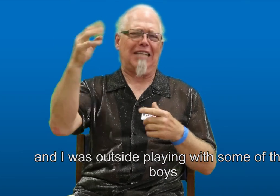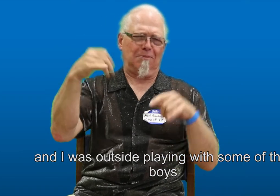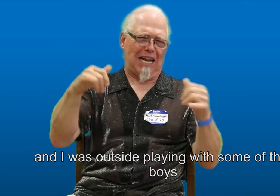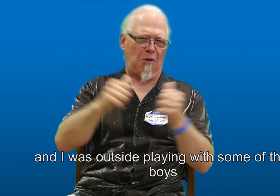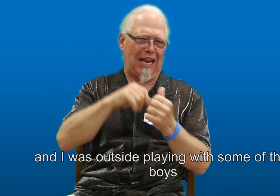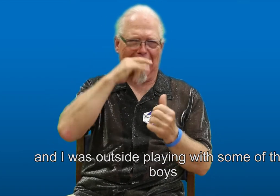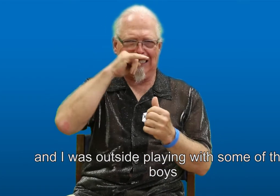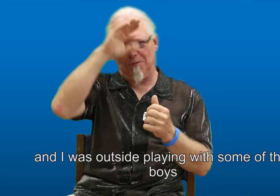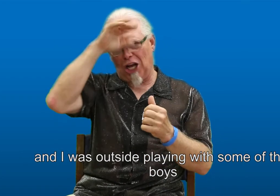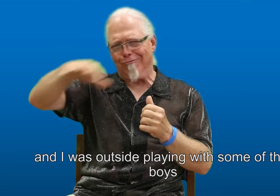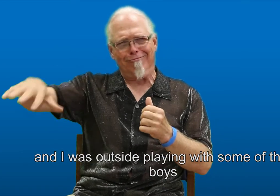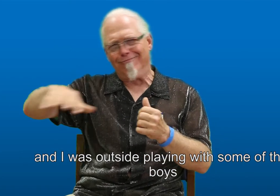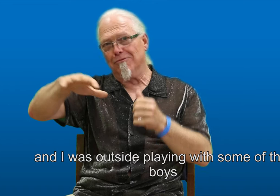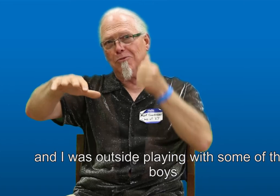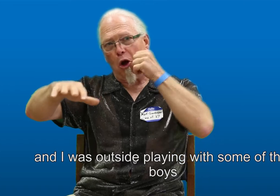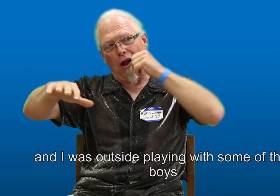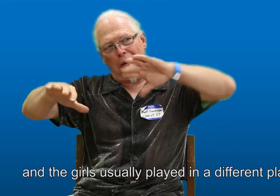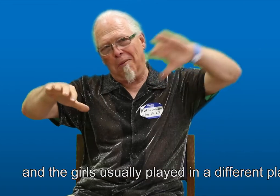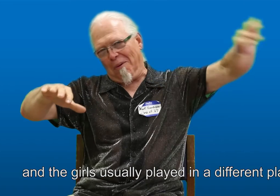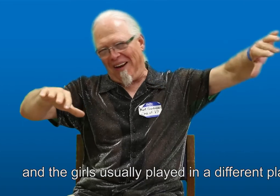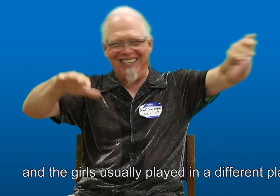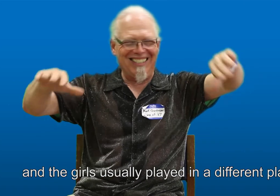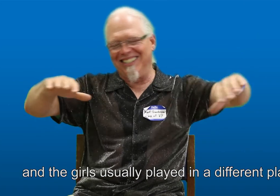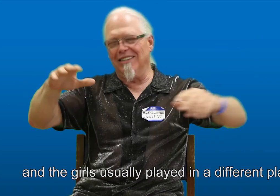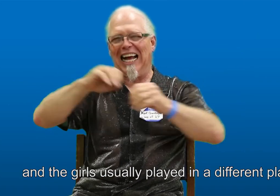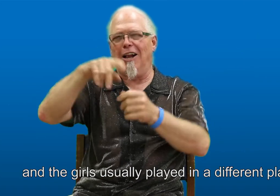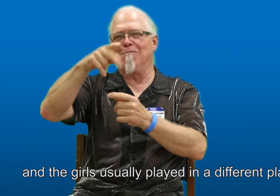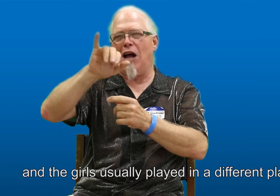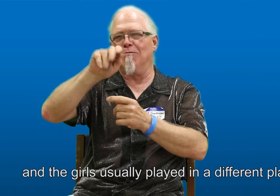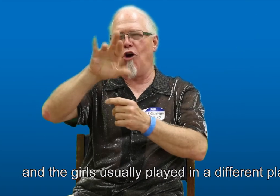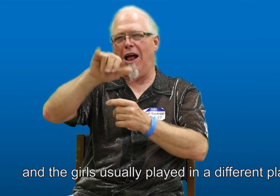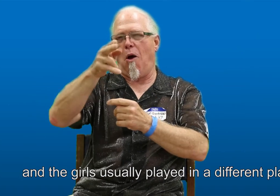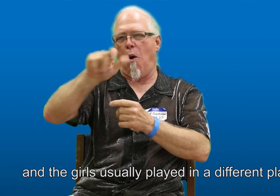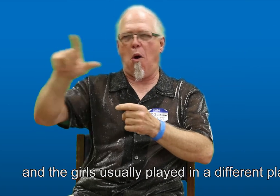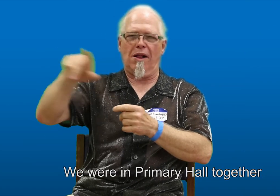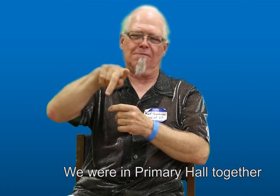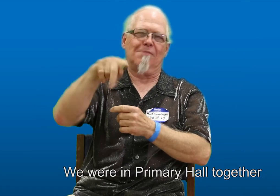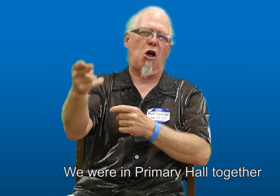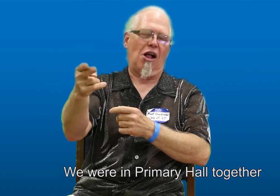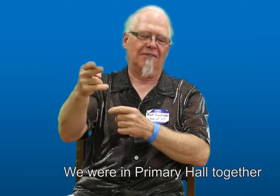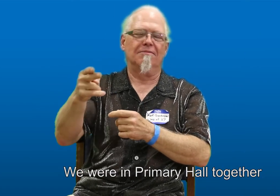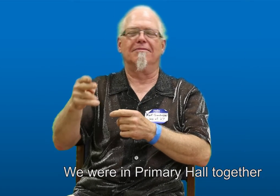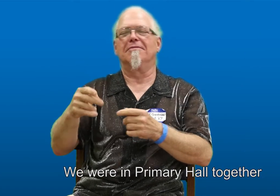and I was outside playing with some of the boys, and the girls usually played at a different place, but we were in primary hall